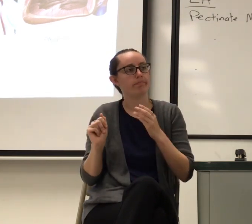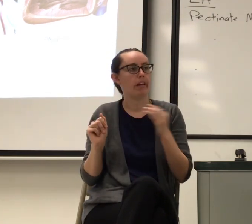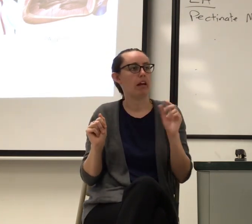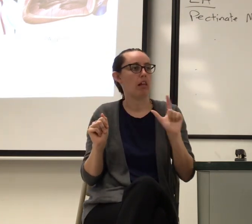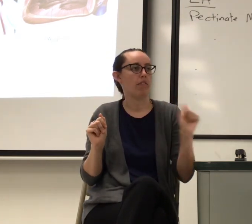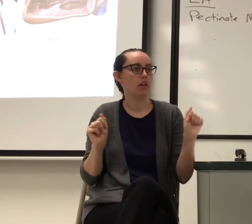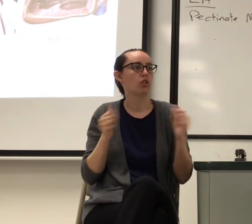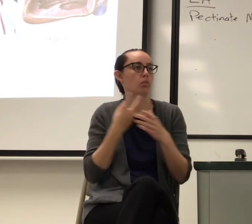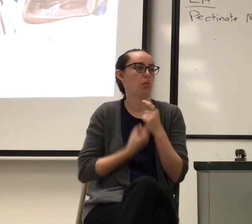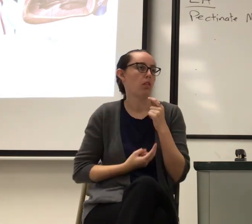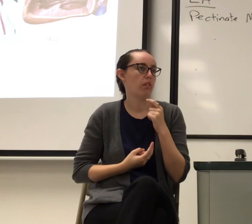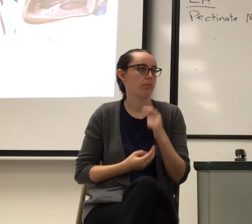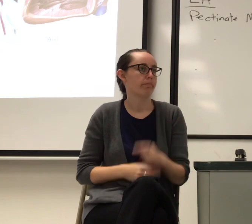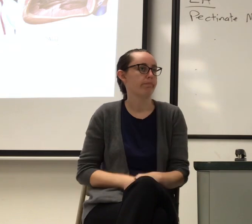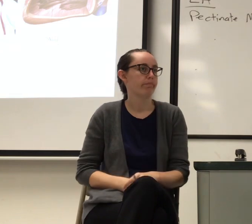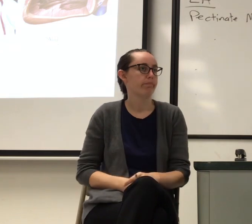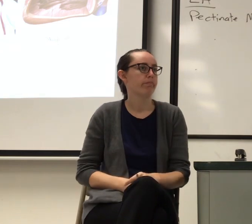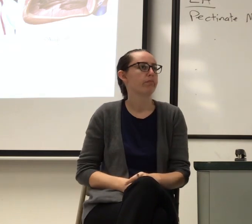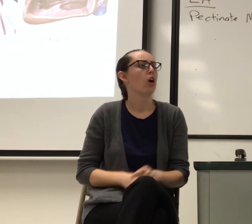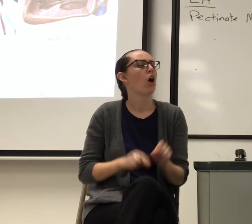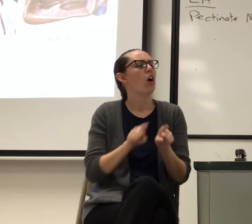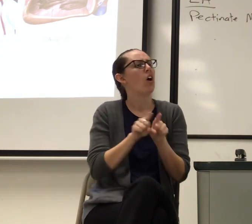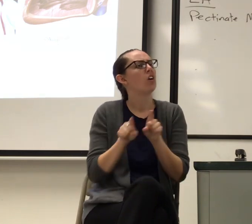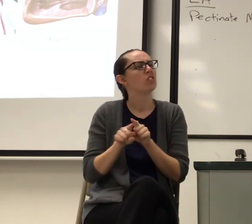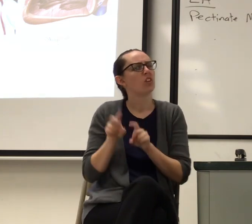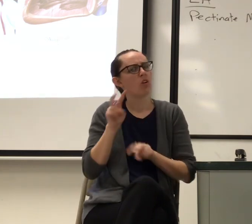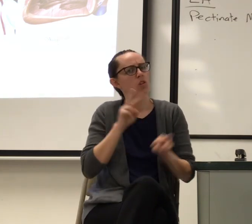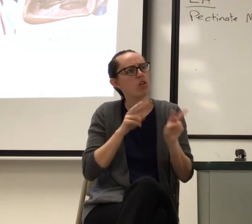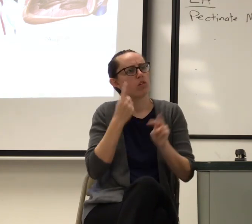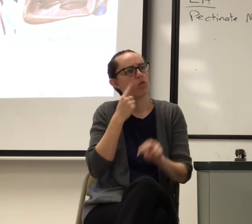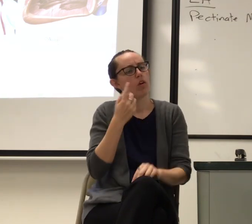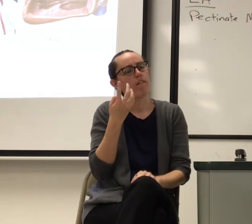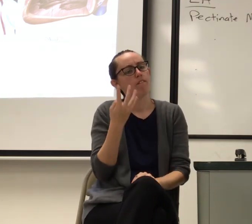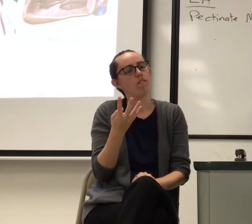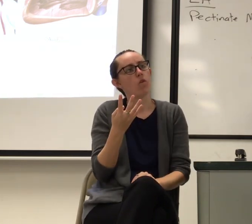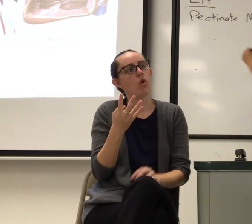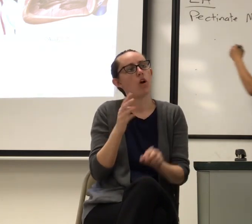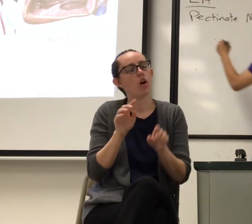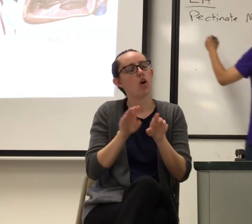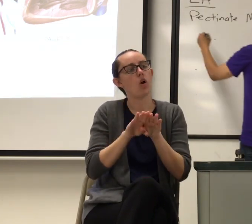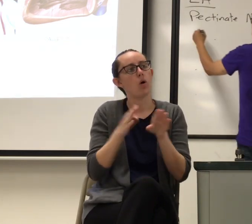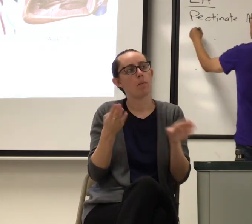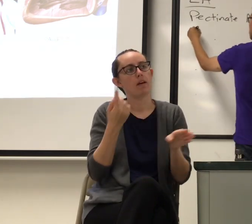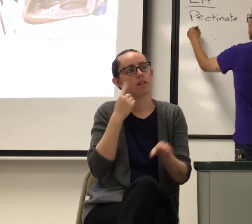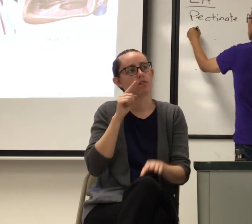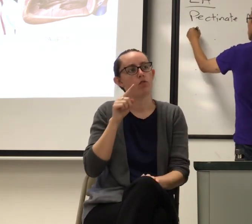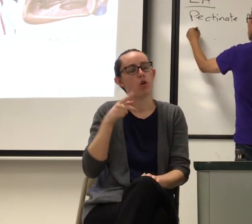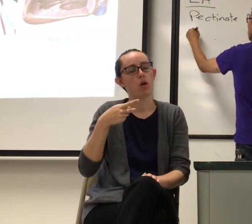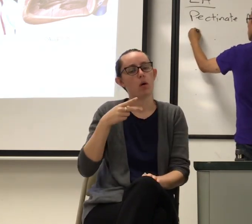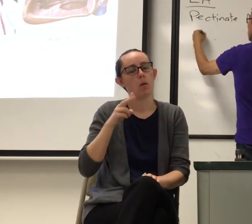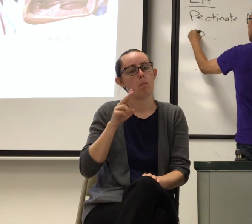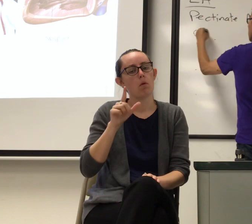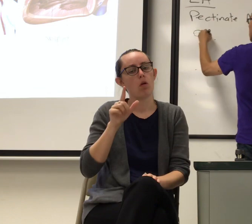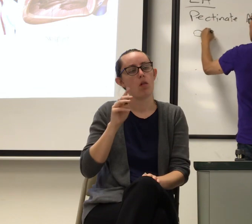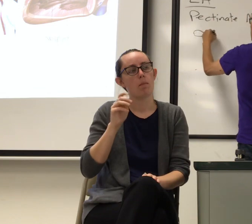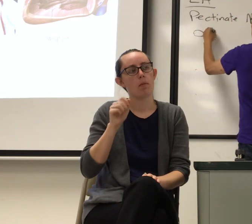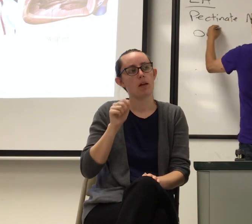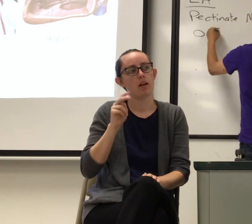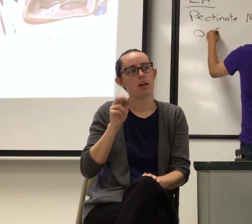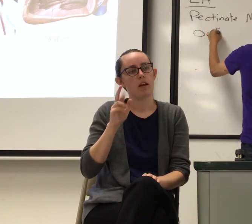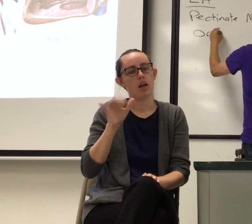That's about it. I would also look for the 4 openings for the pulmonary veins.